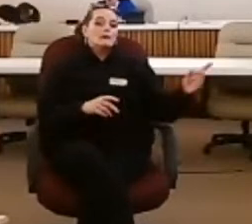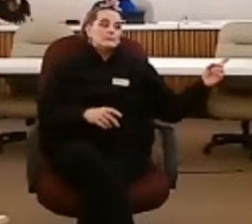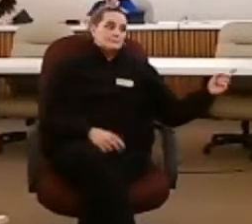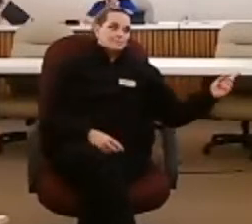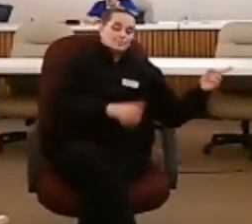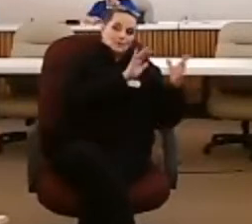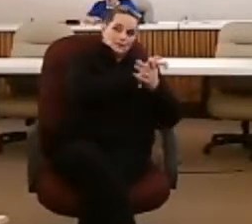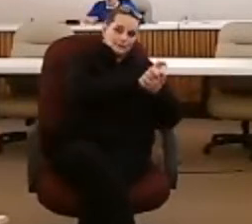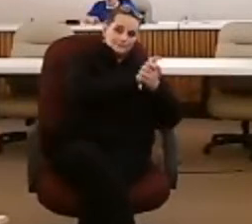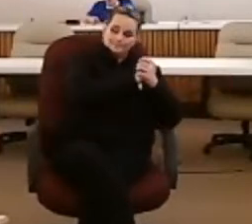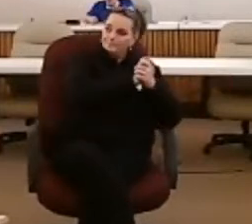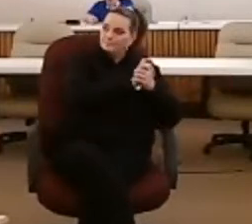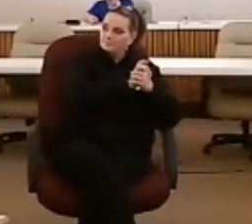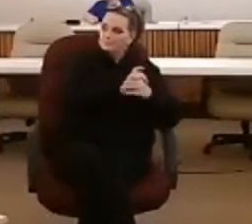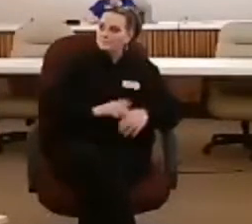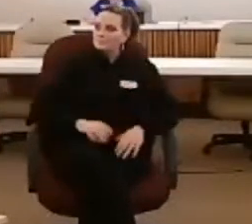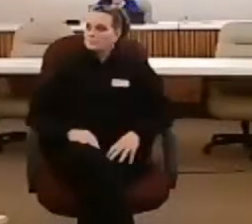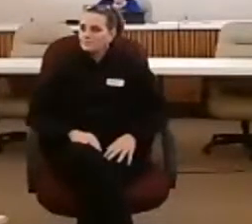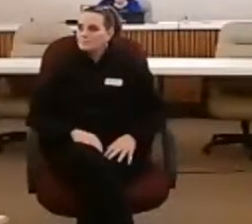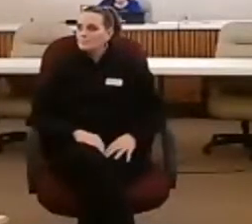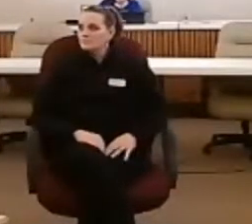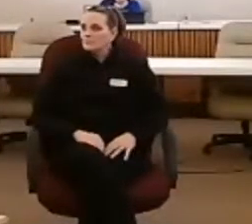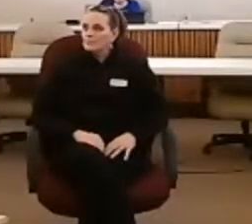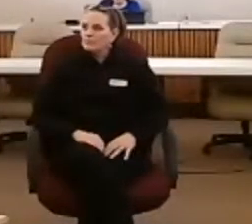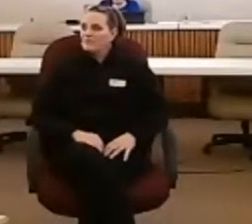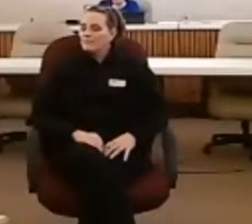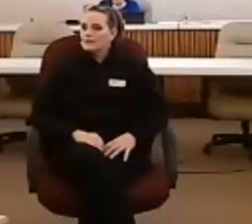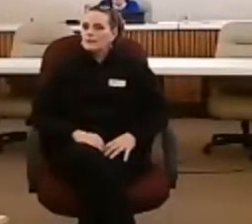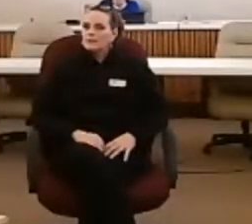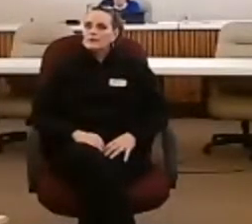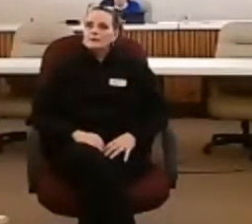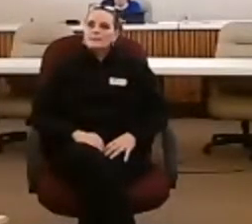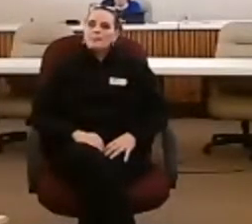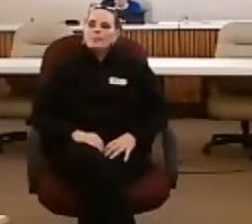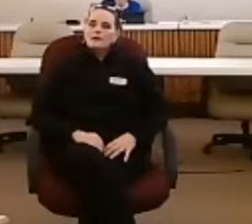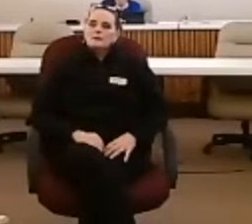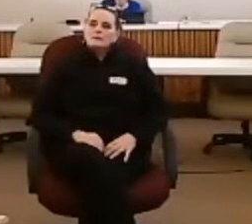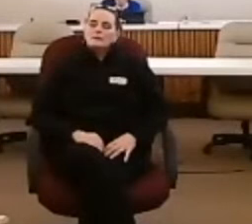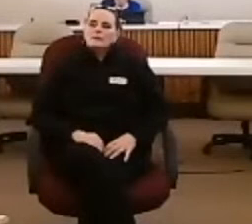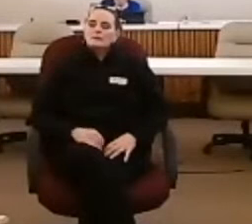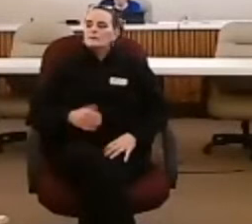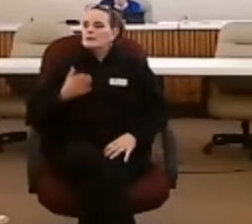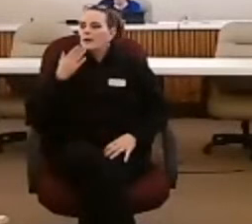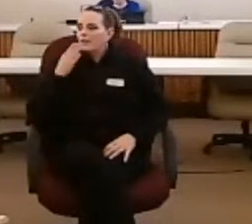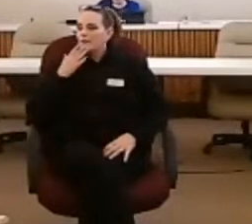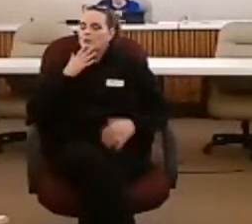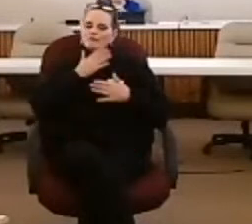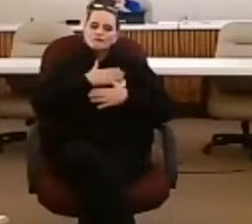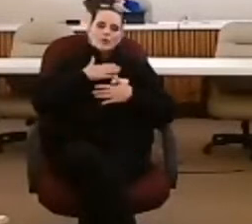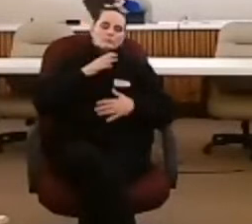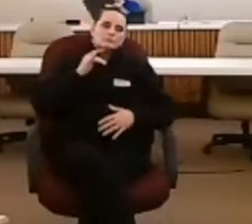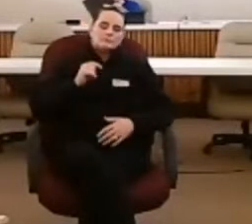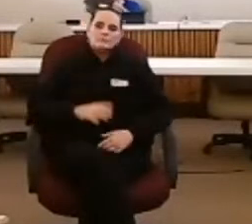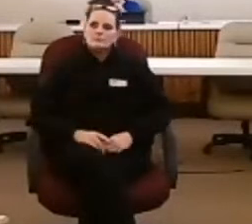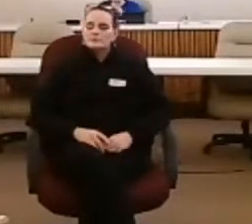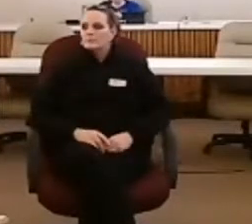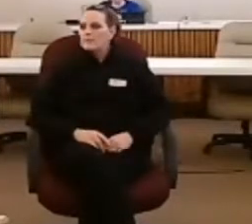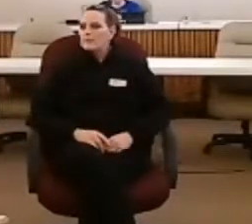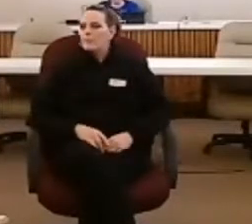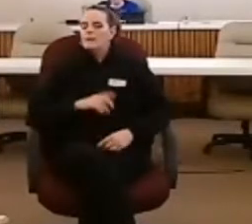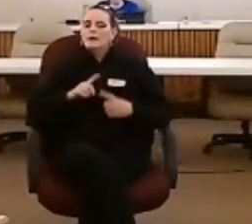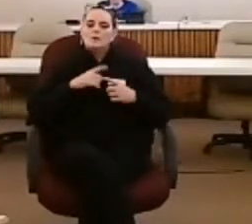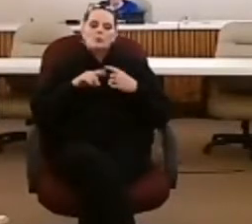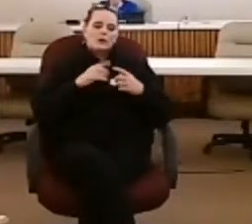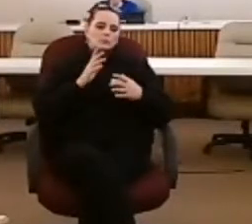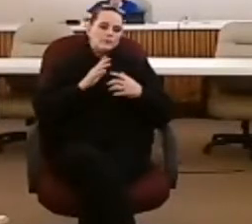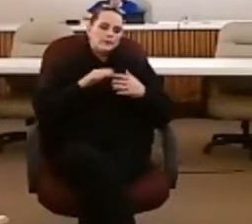Congratulations. Congratulations. Go ahead. Thank you very much. This is greatly appreciated. When we moved in